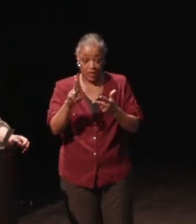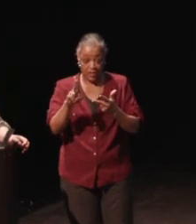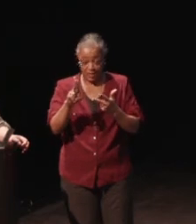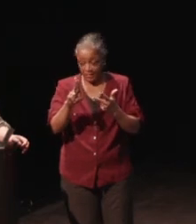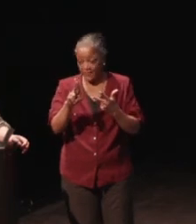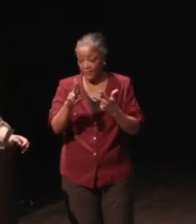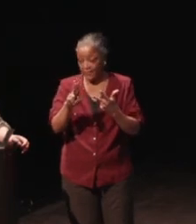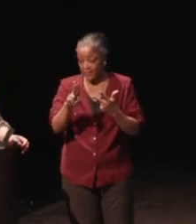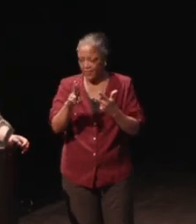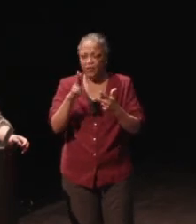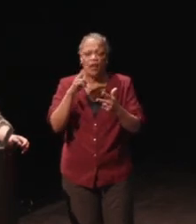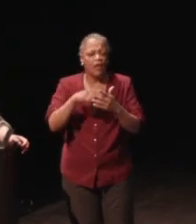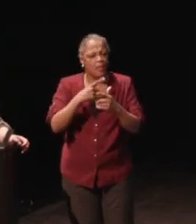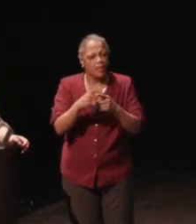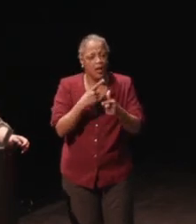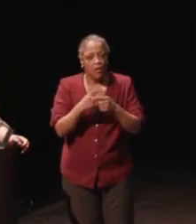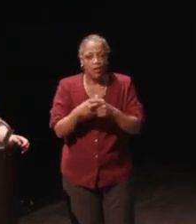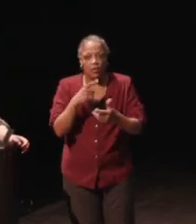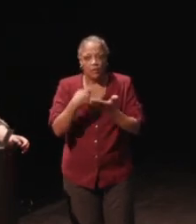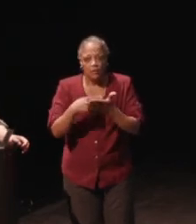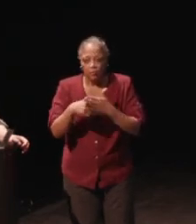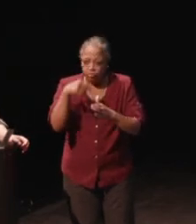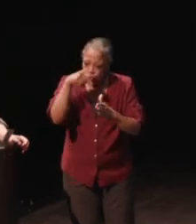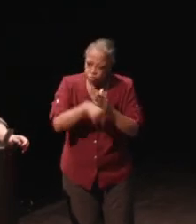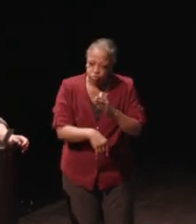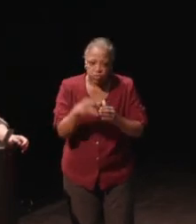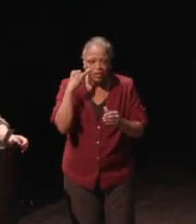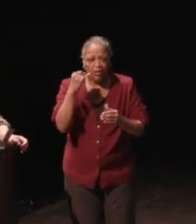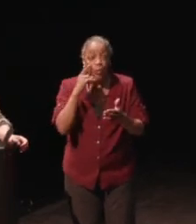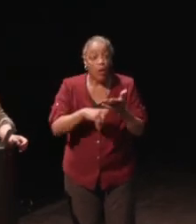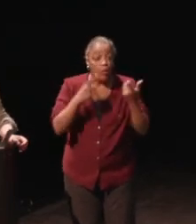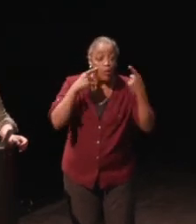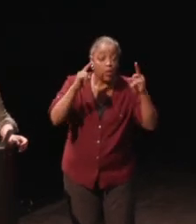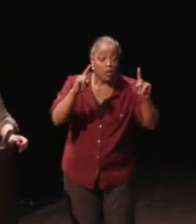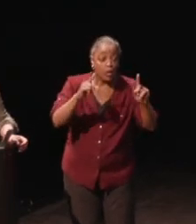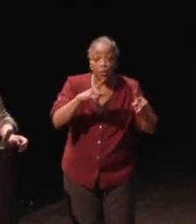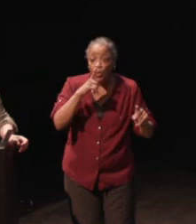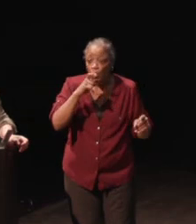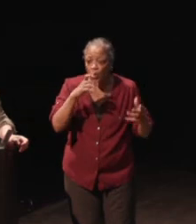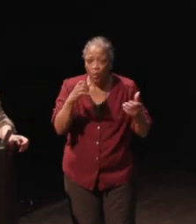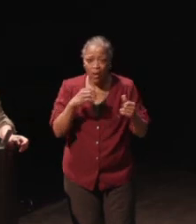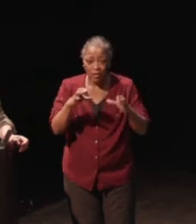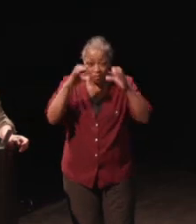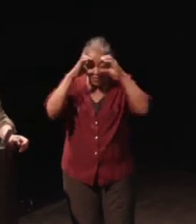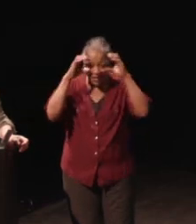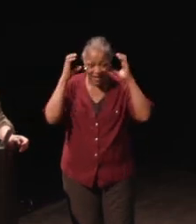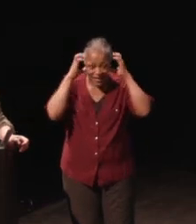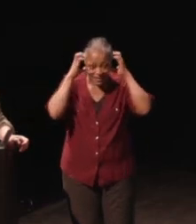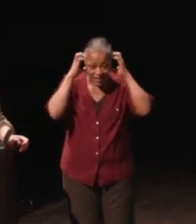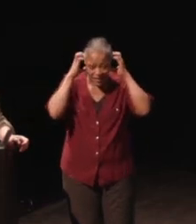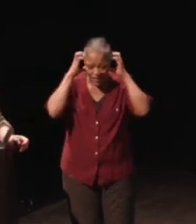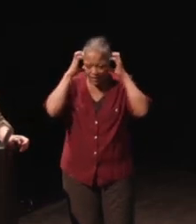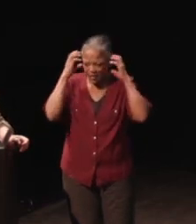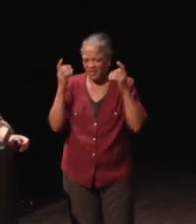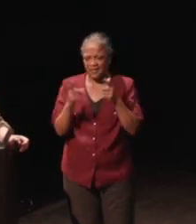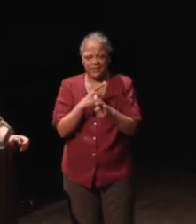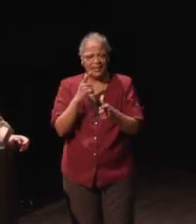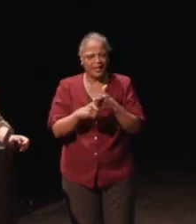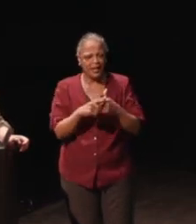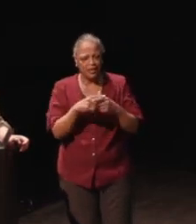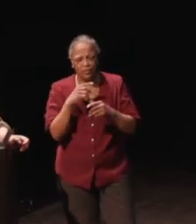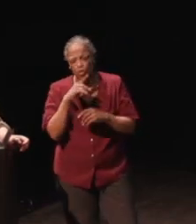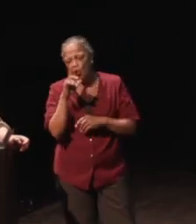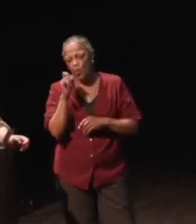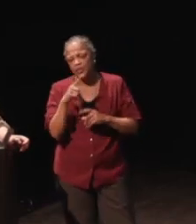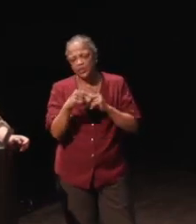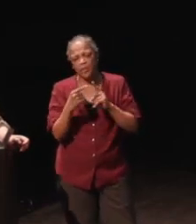we went into this whole idea of, well, what's going to work? I mean, who's going to want to put on the headset? And then we moved into a real